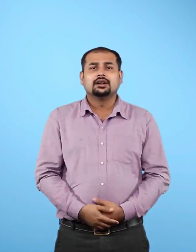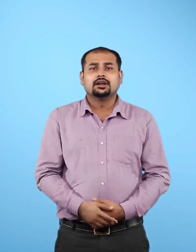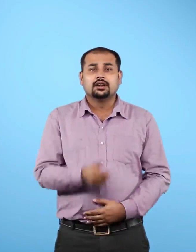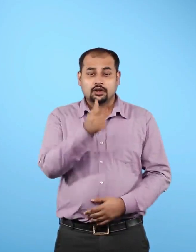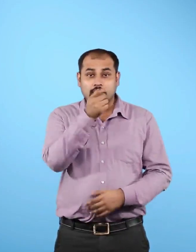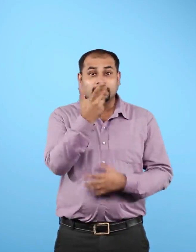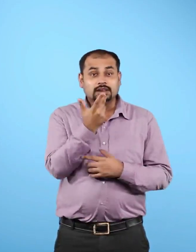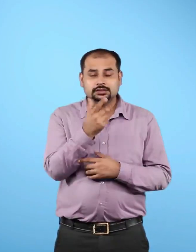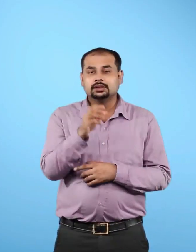rupee